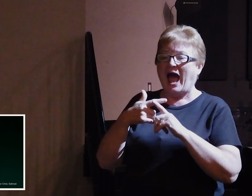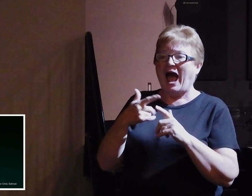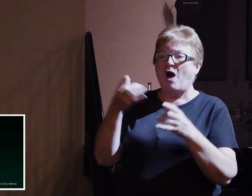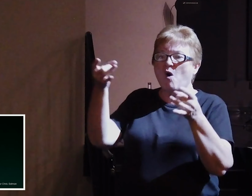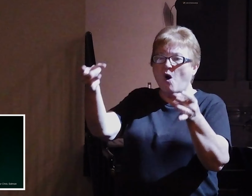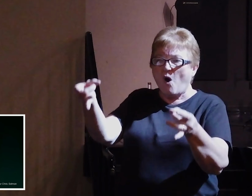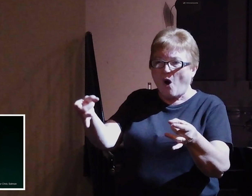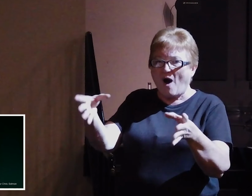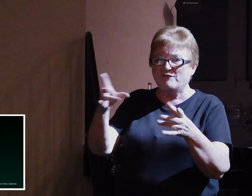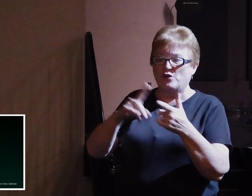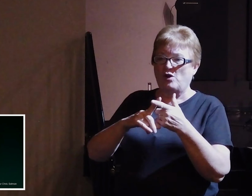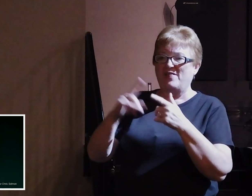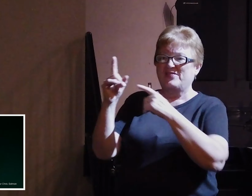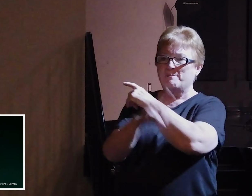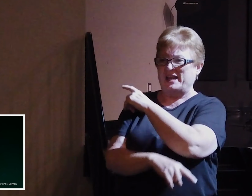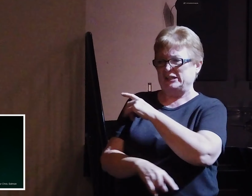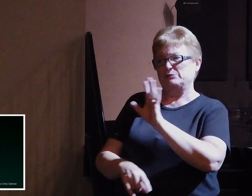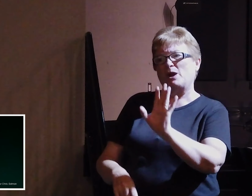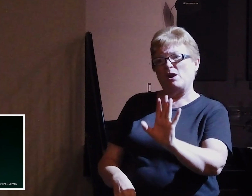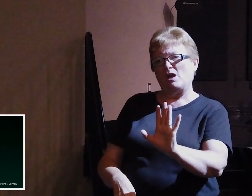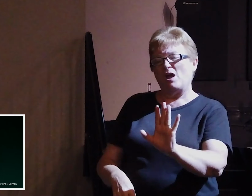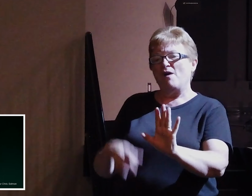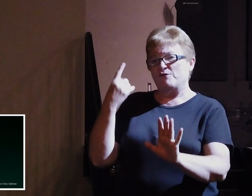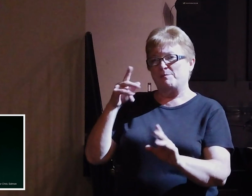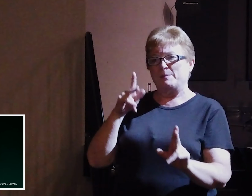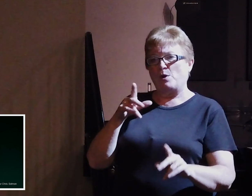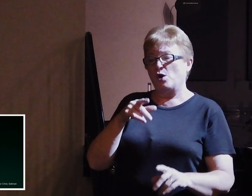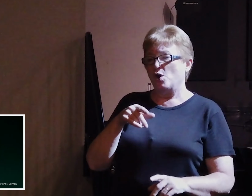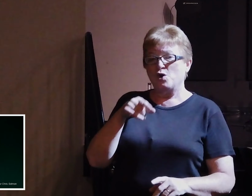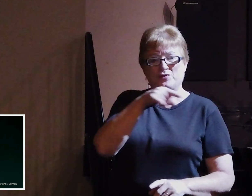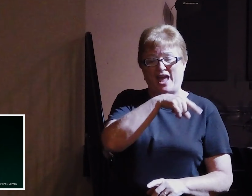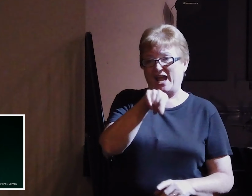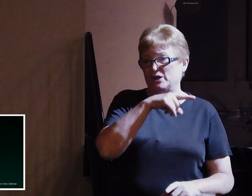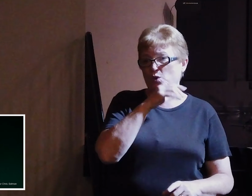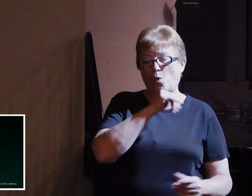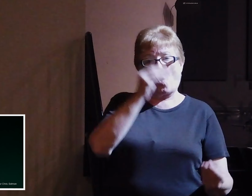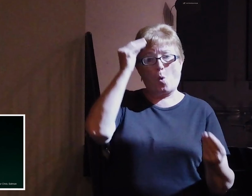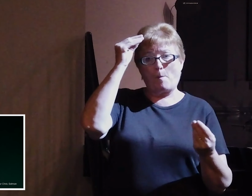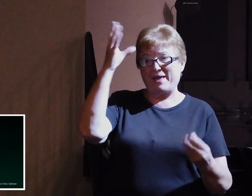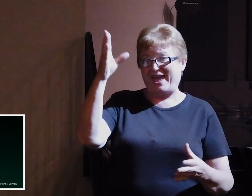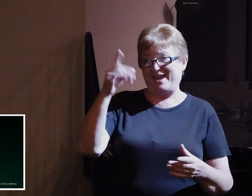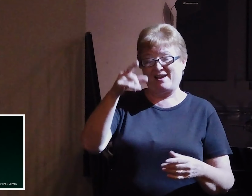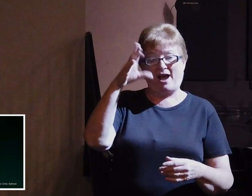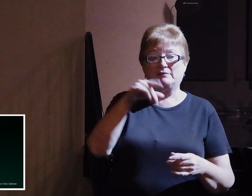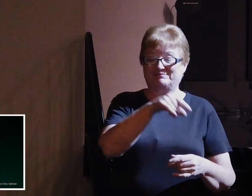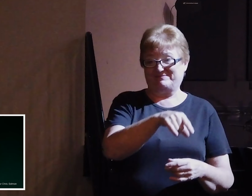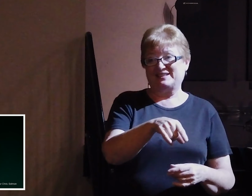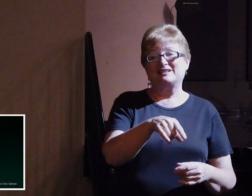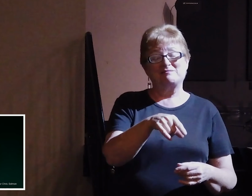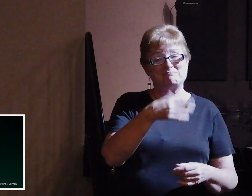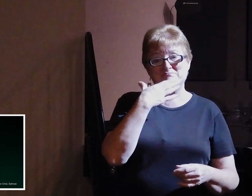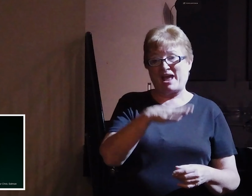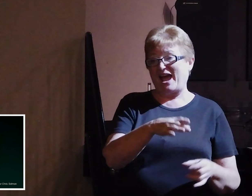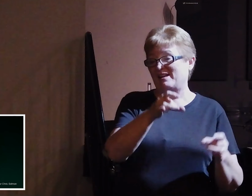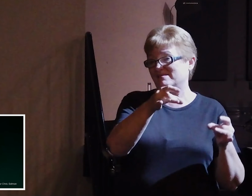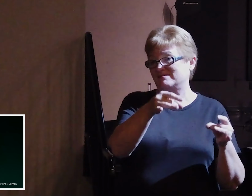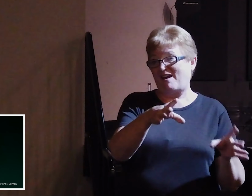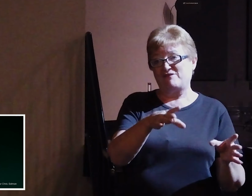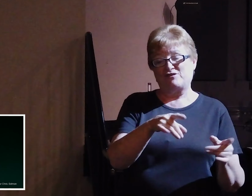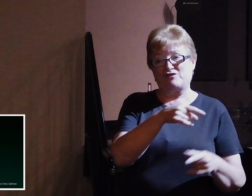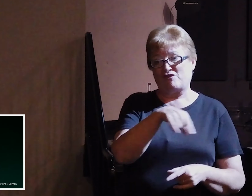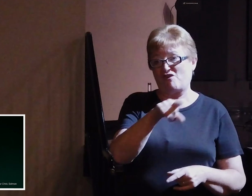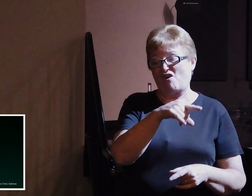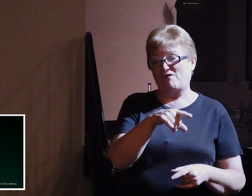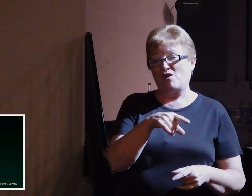the punishment will be for those who don't obey. How awful and catastrophically awful it will be for